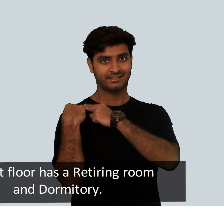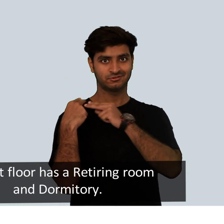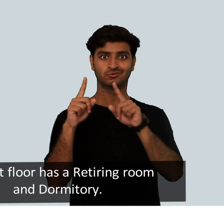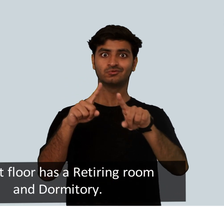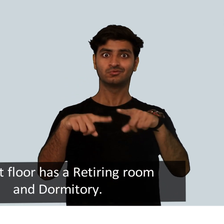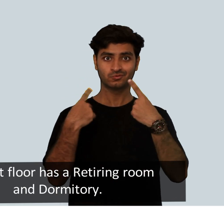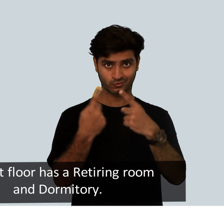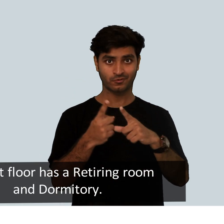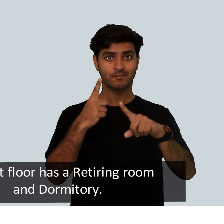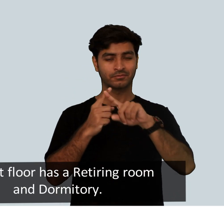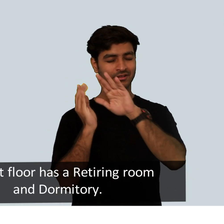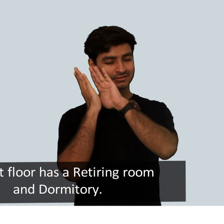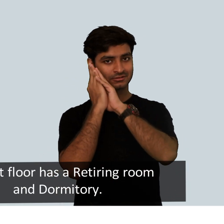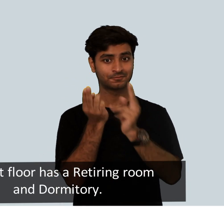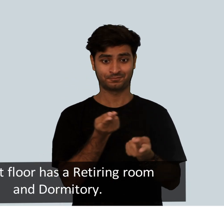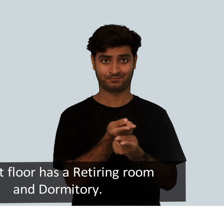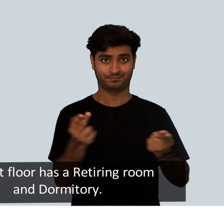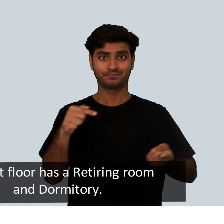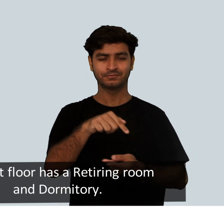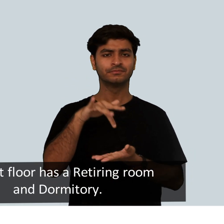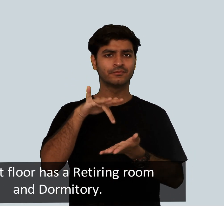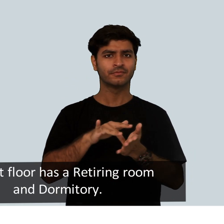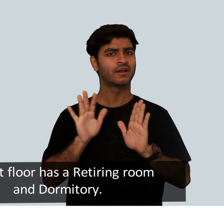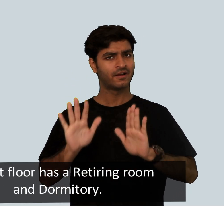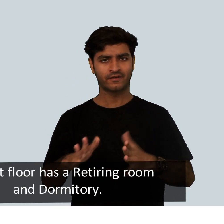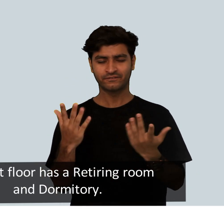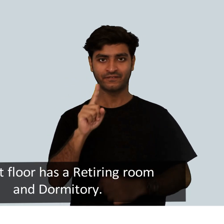The first floor has a retiring room and dormitory.